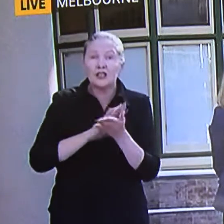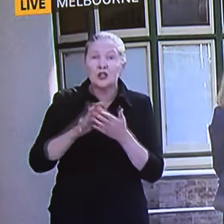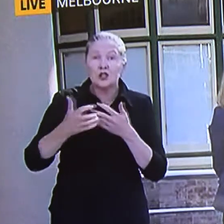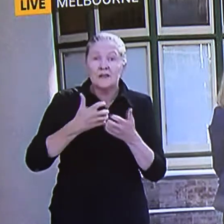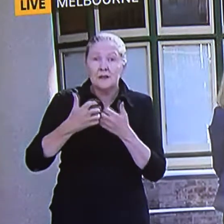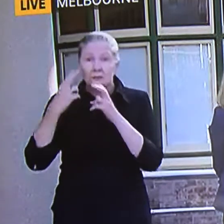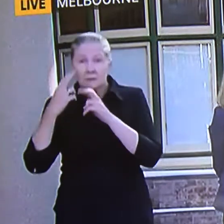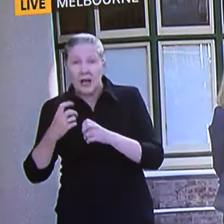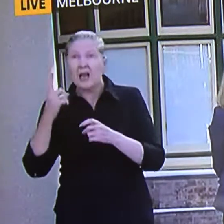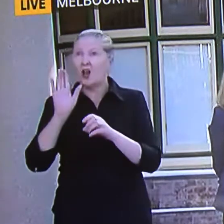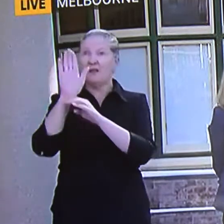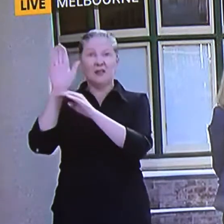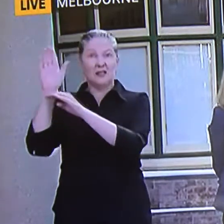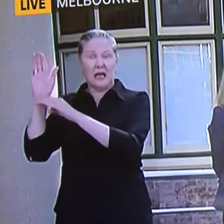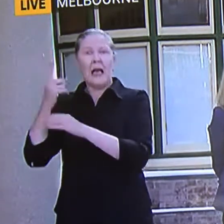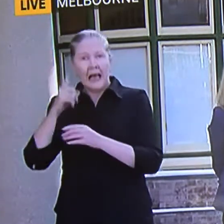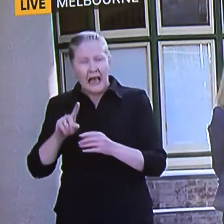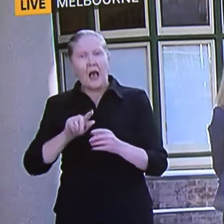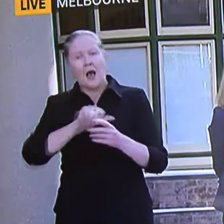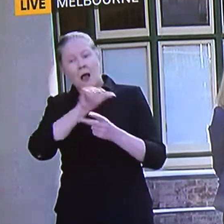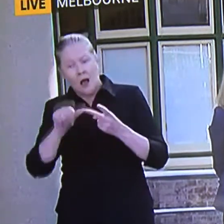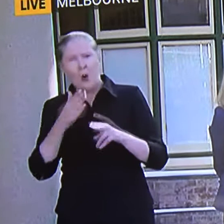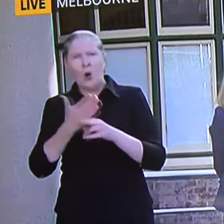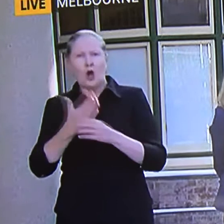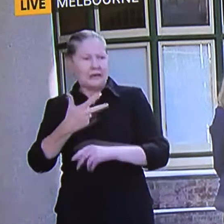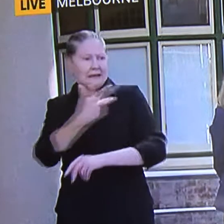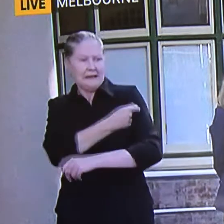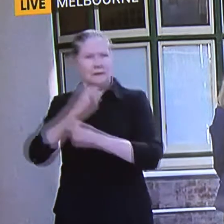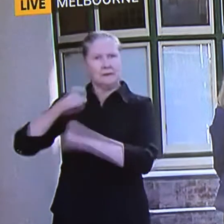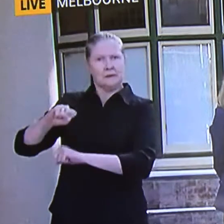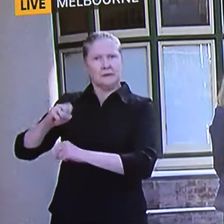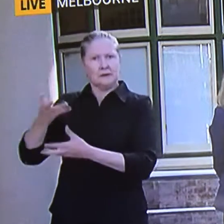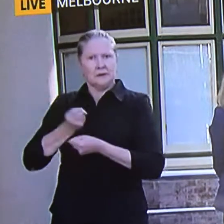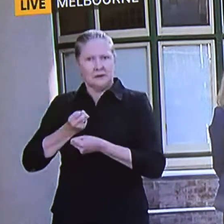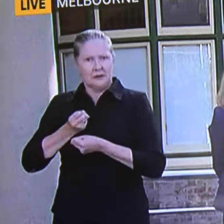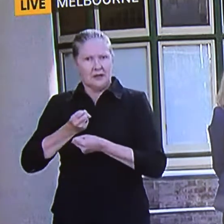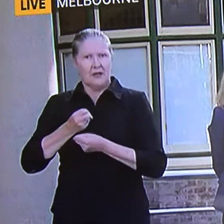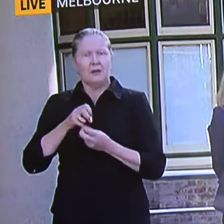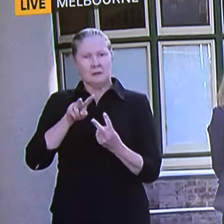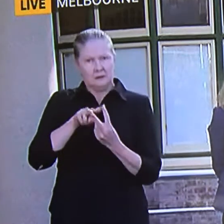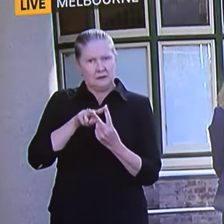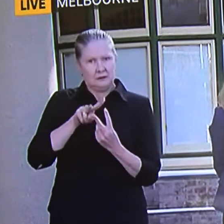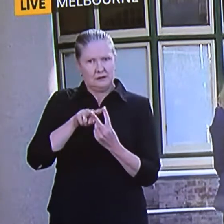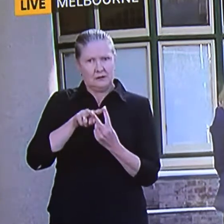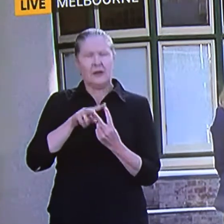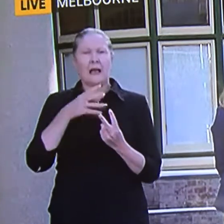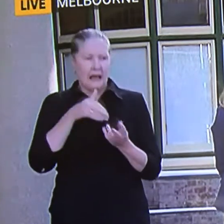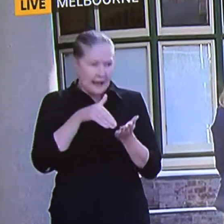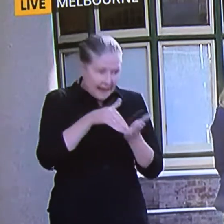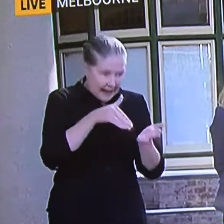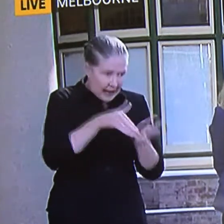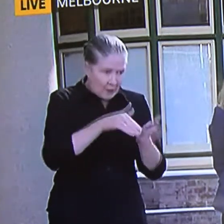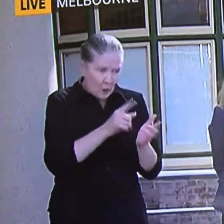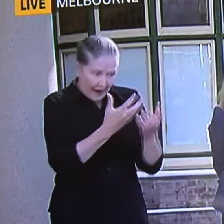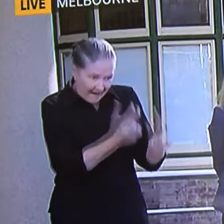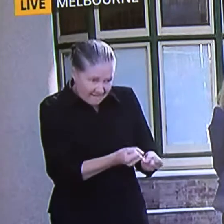and then around the world. And then there's the work on vaccines. So diagnosis, testing and treatment